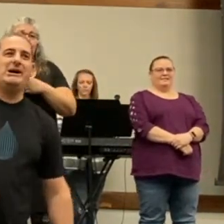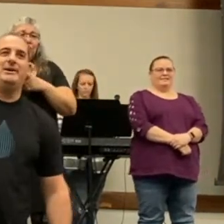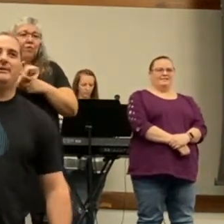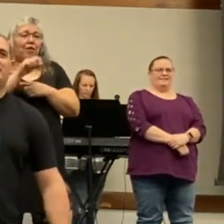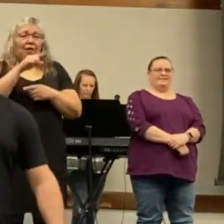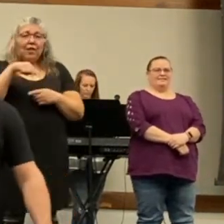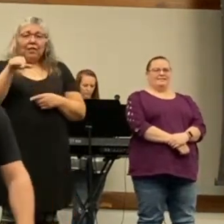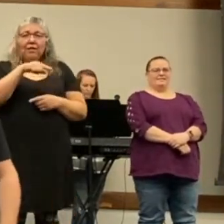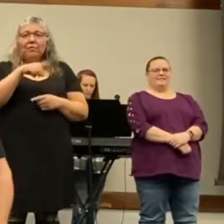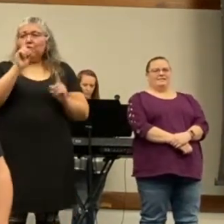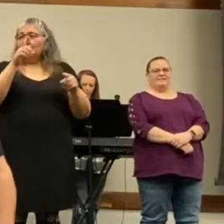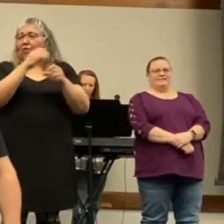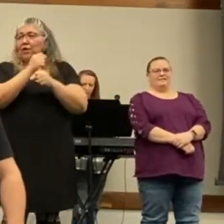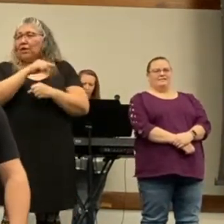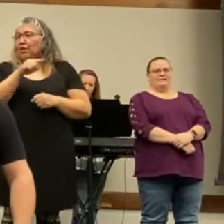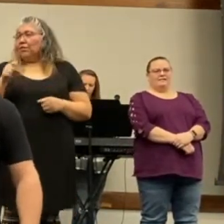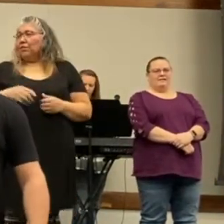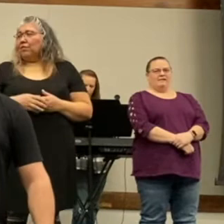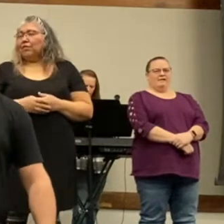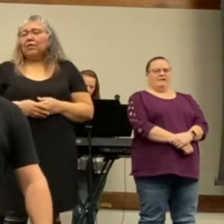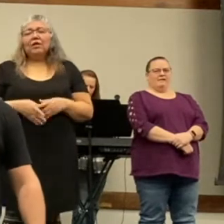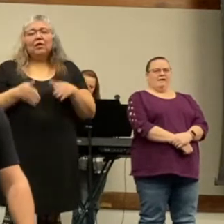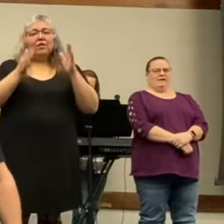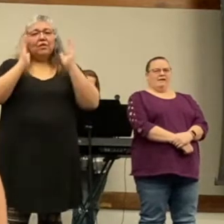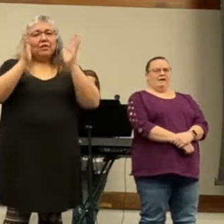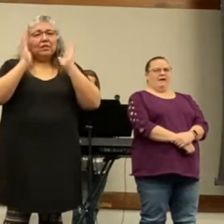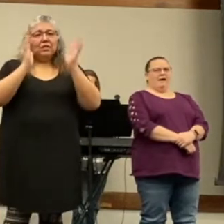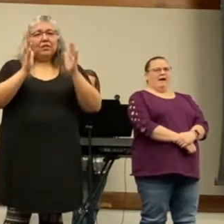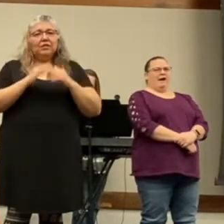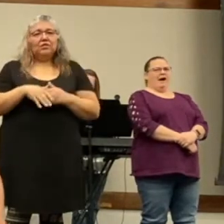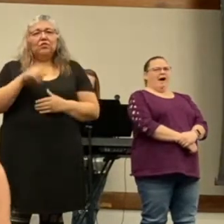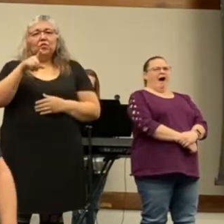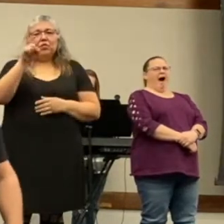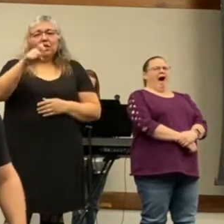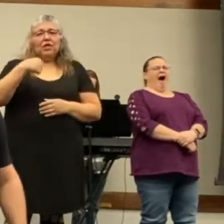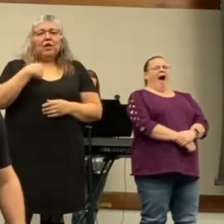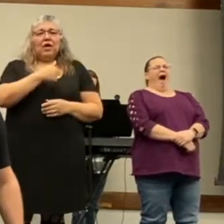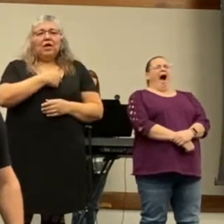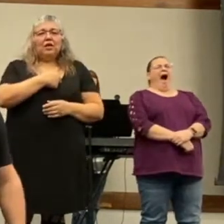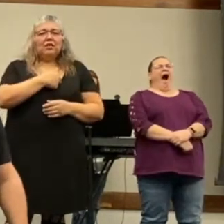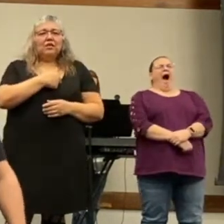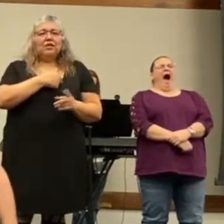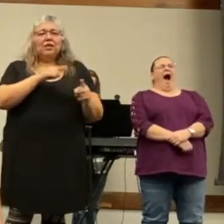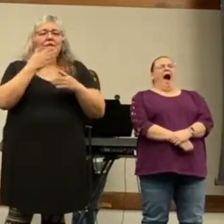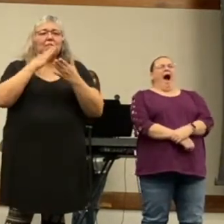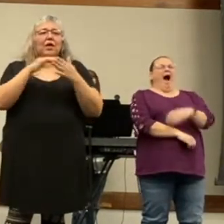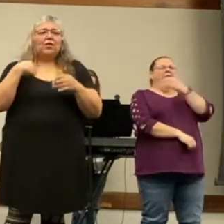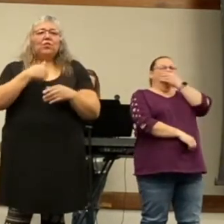Listen, you need us as bad as we need you.